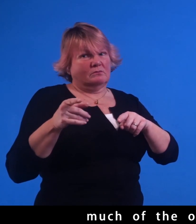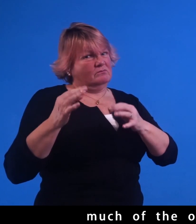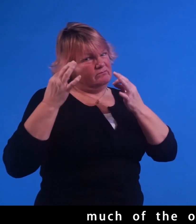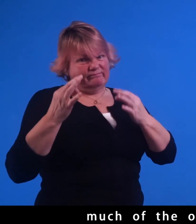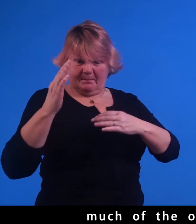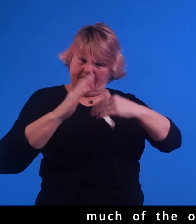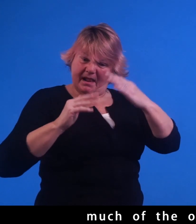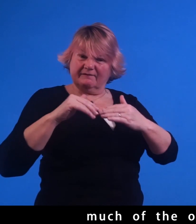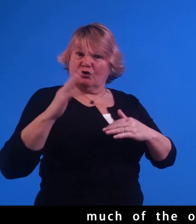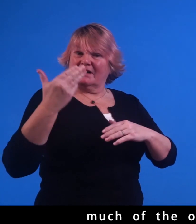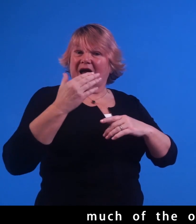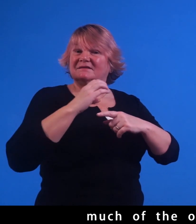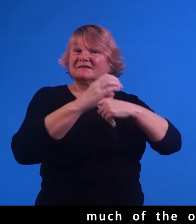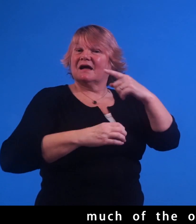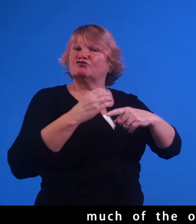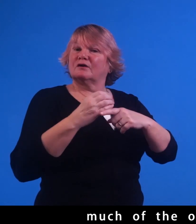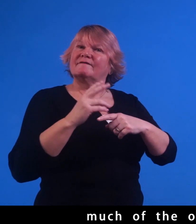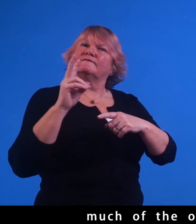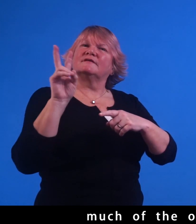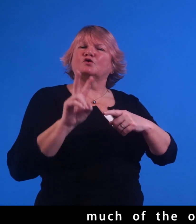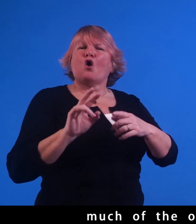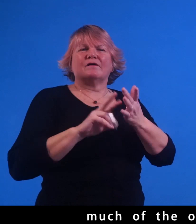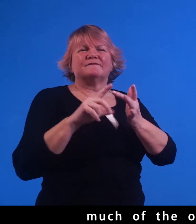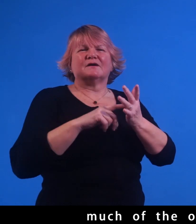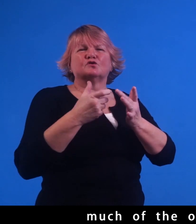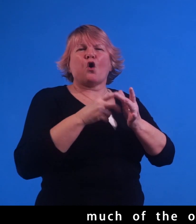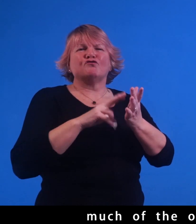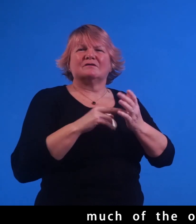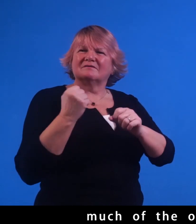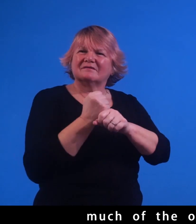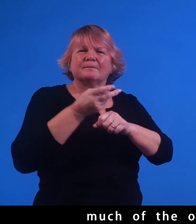up of 19th century Victorian redevelopments.